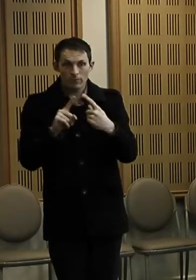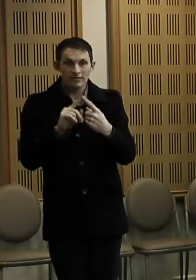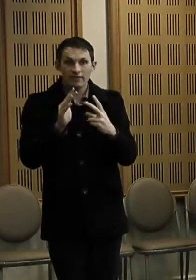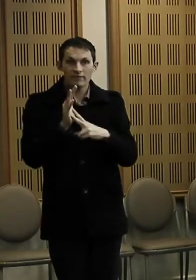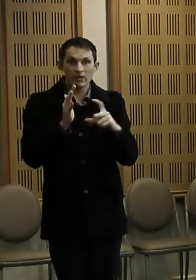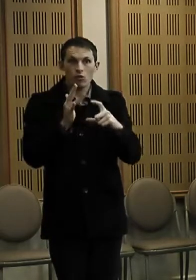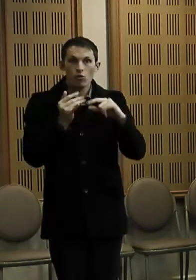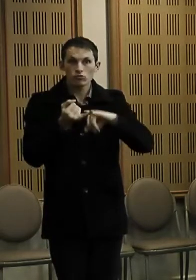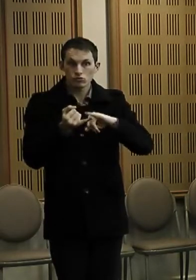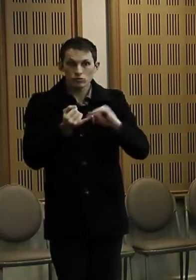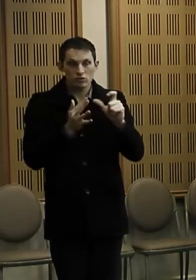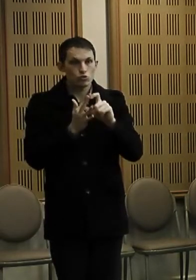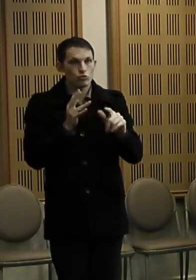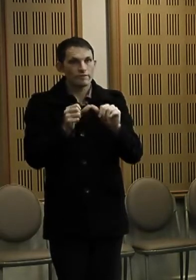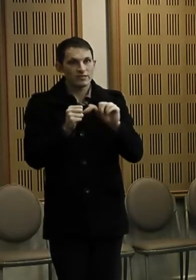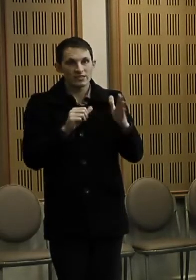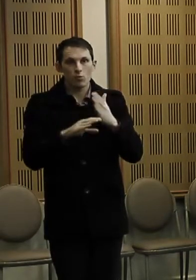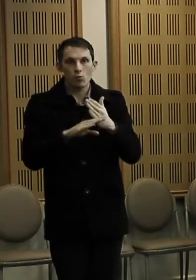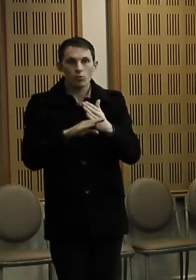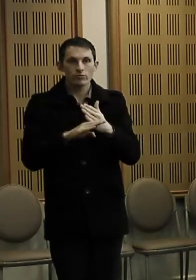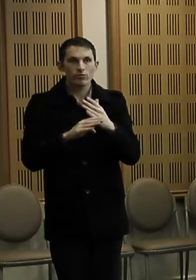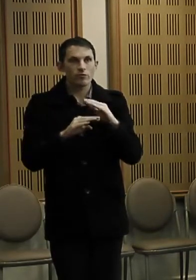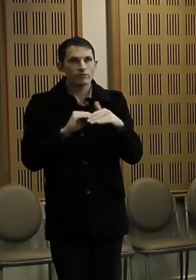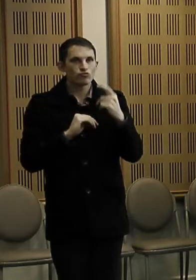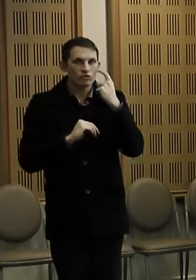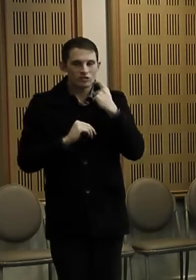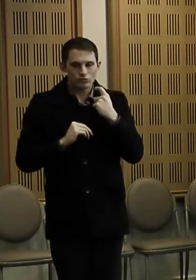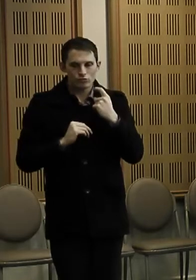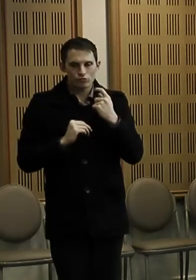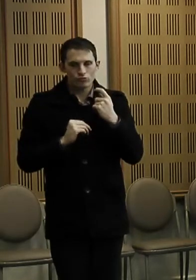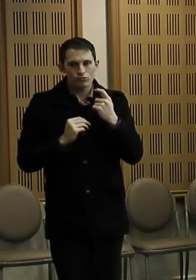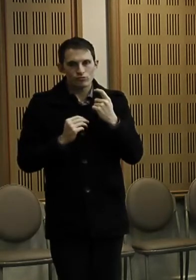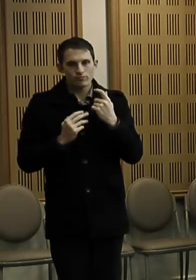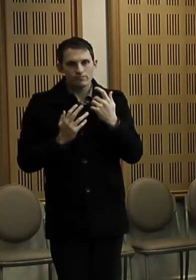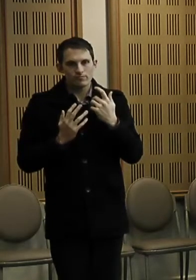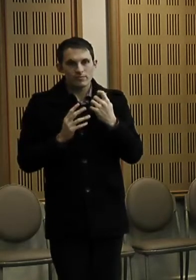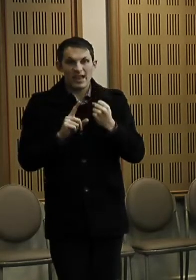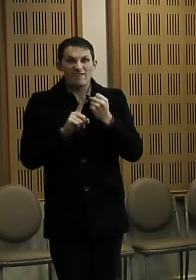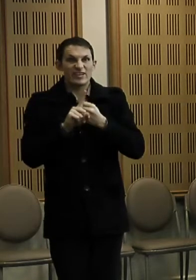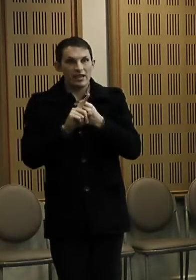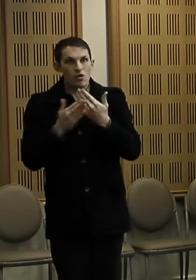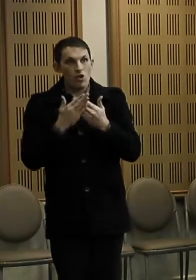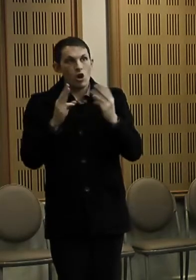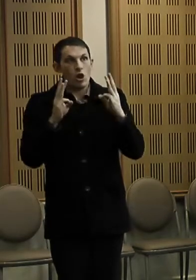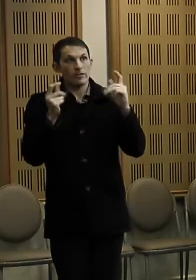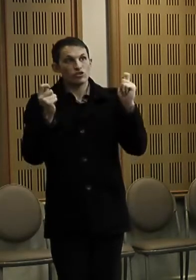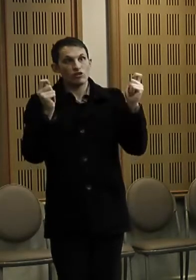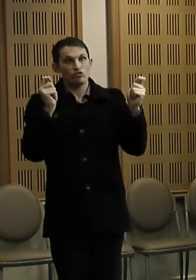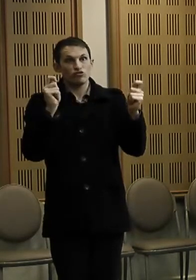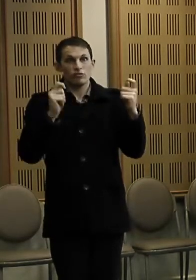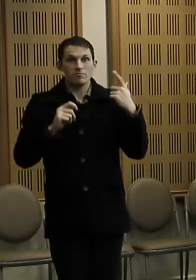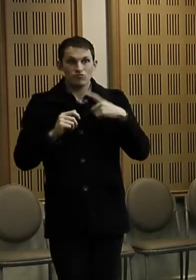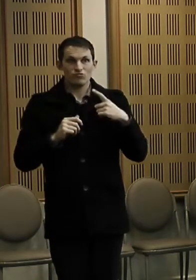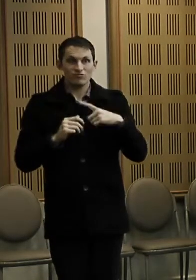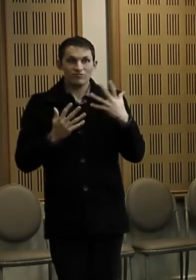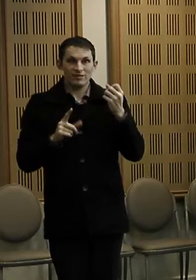fantastic work in terms of trying to advocate on climate change, purely because of the impacts